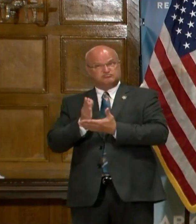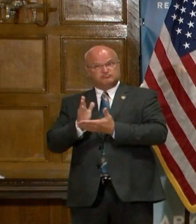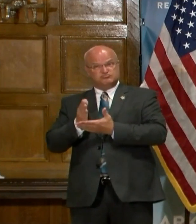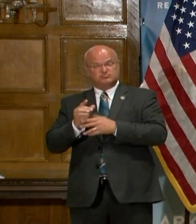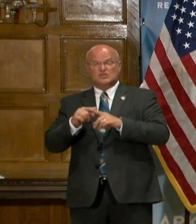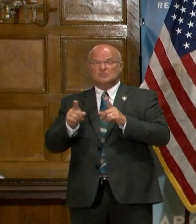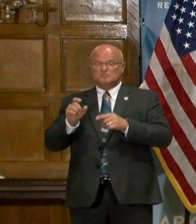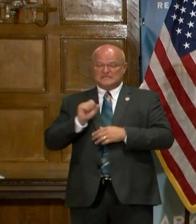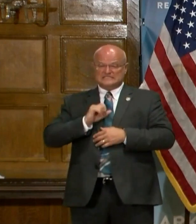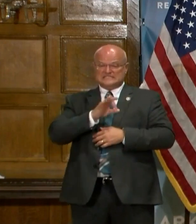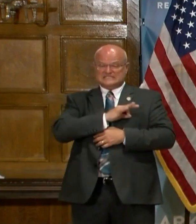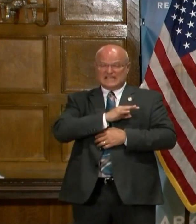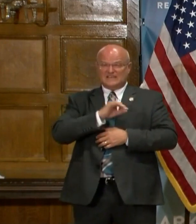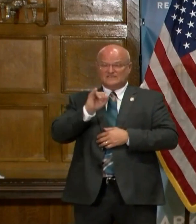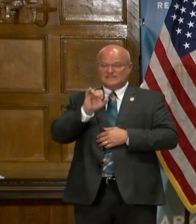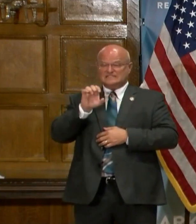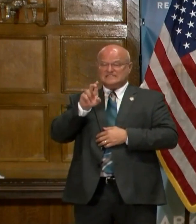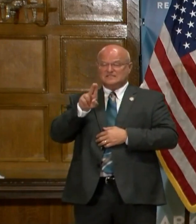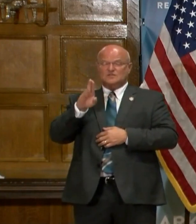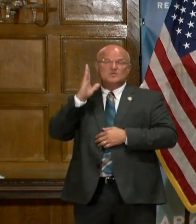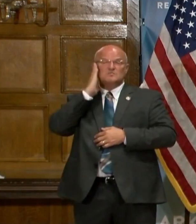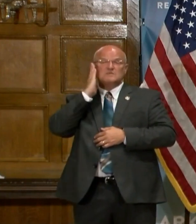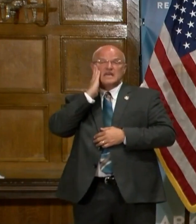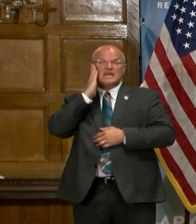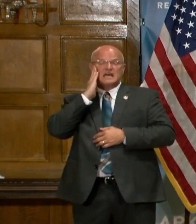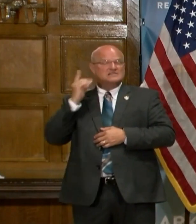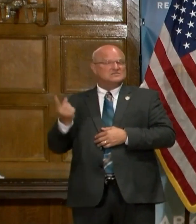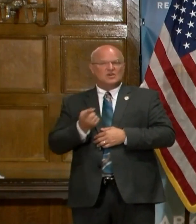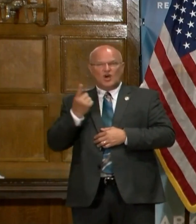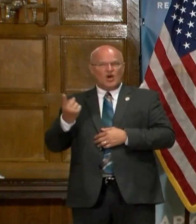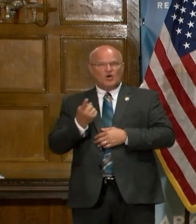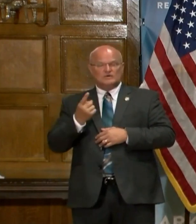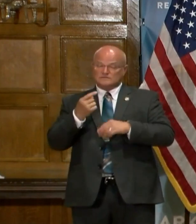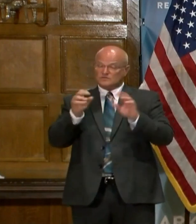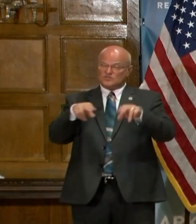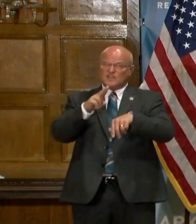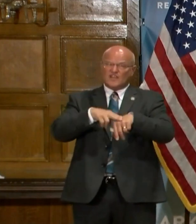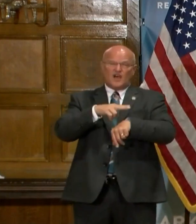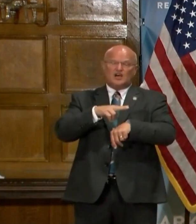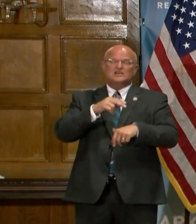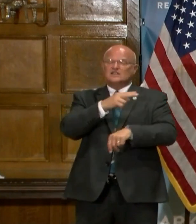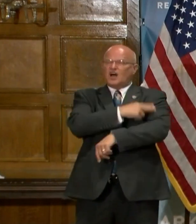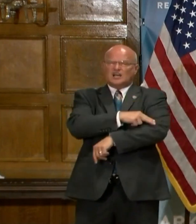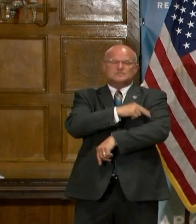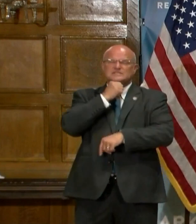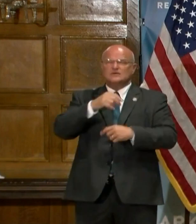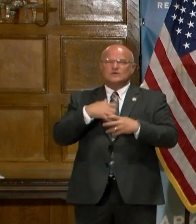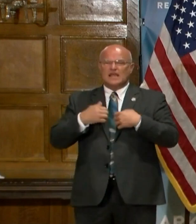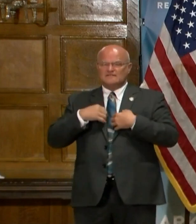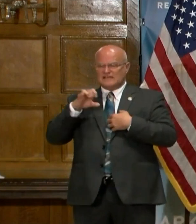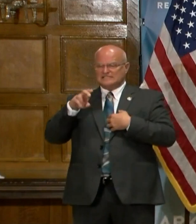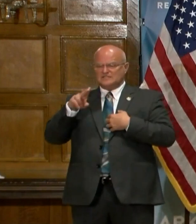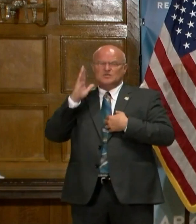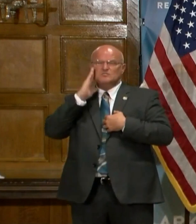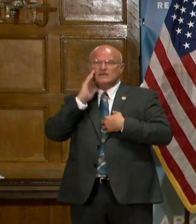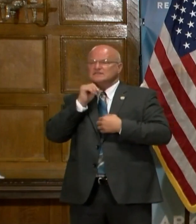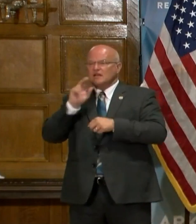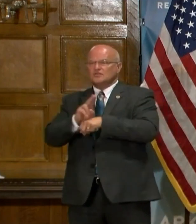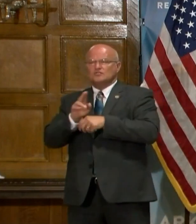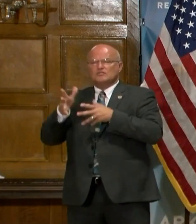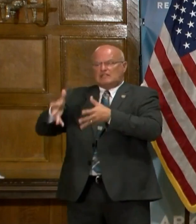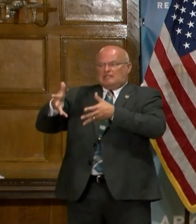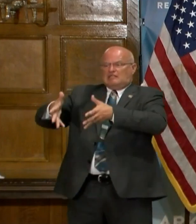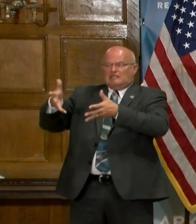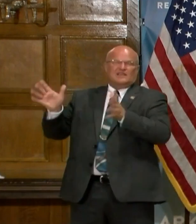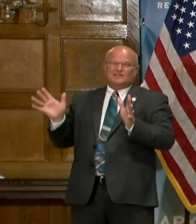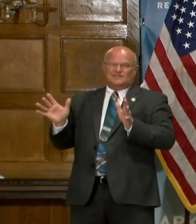but staffed ICU beds, that's always, of course, a hospital doesn't want to staff a bunch of ICU beds that they're not going to